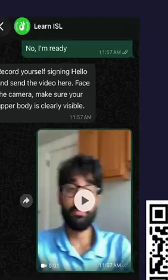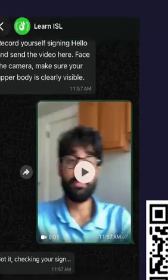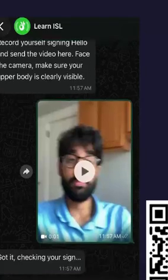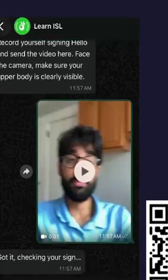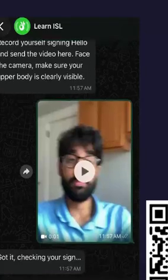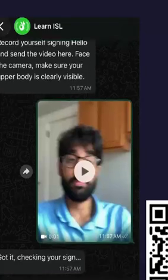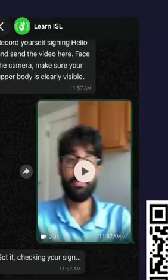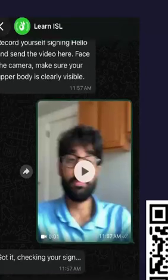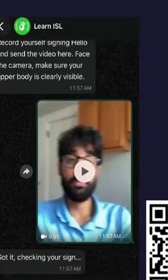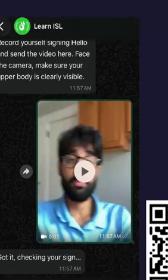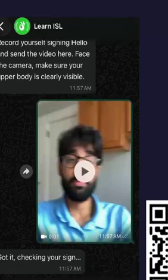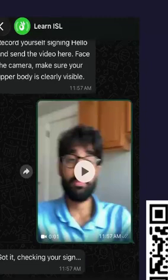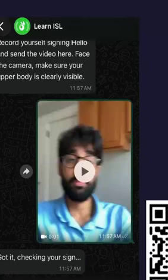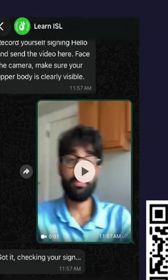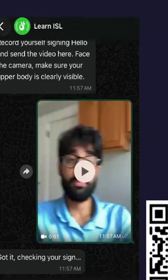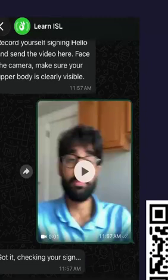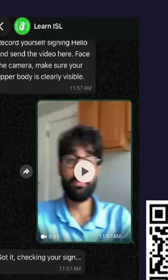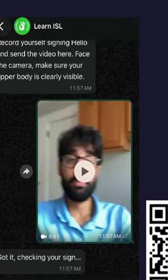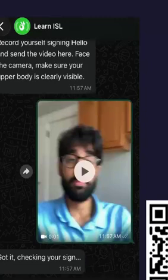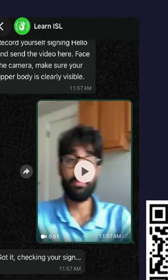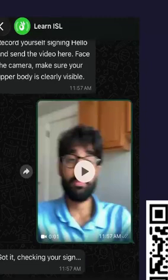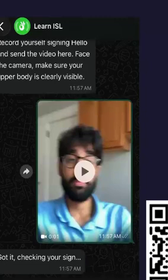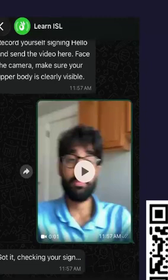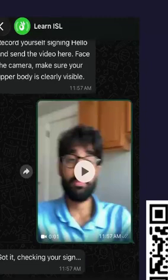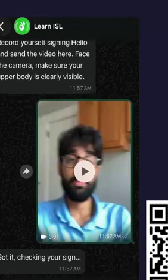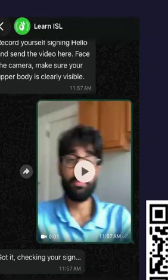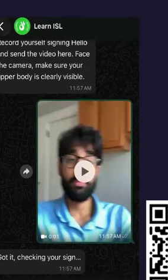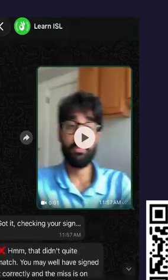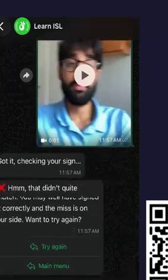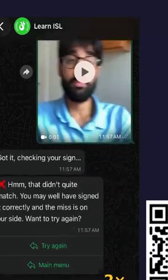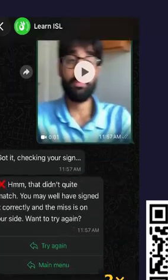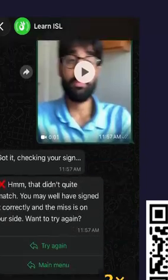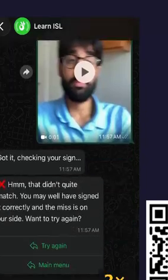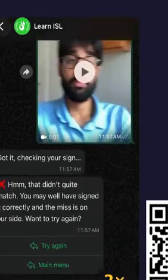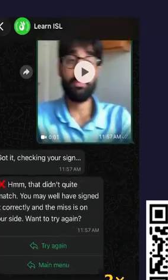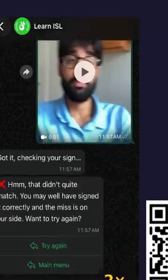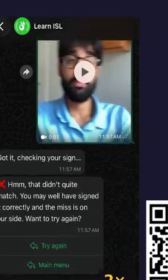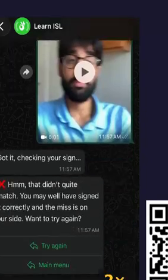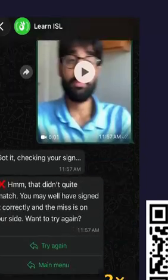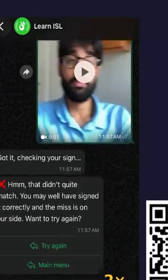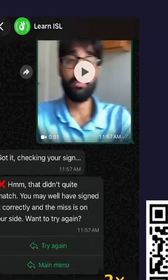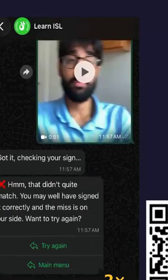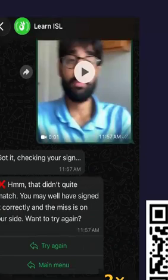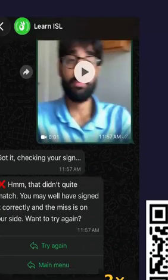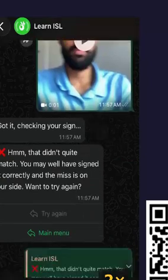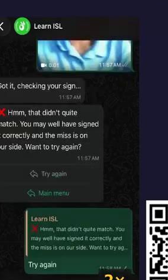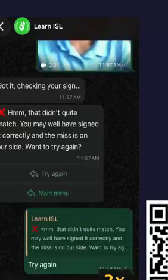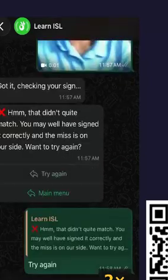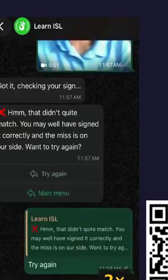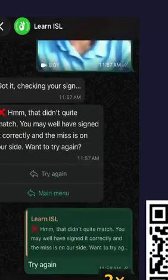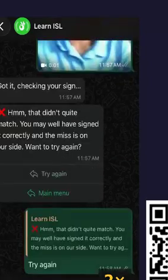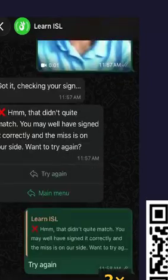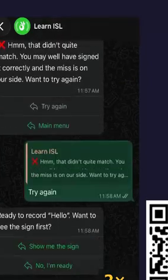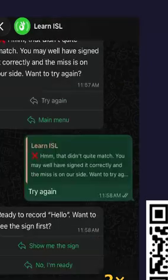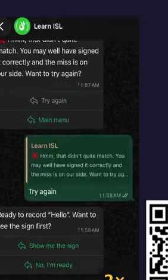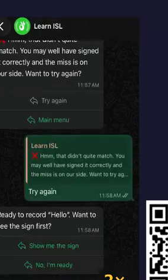Because of how quick I was and the quality of the video, you will realize that our model wasn't able to catch it. So this is work in